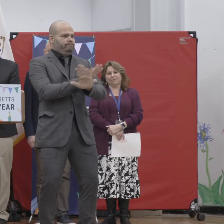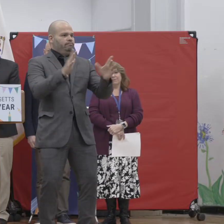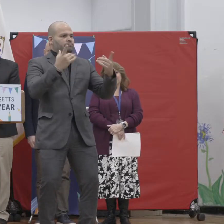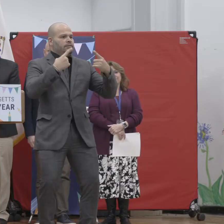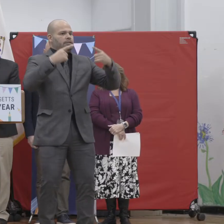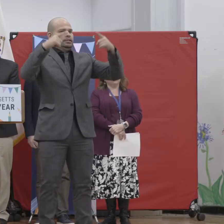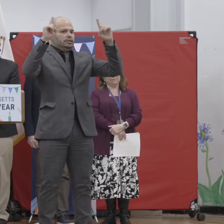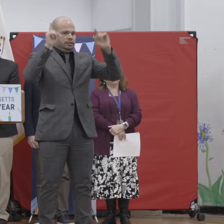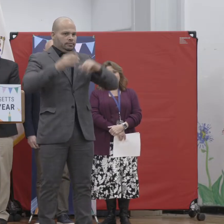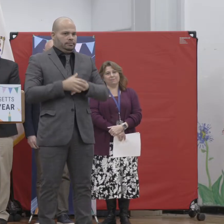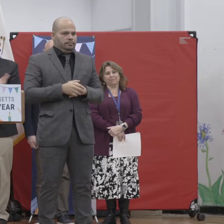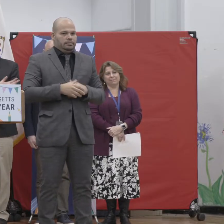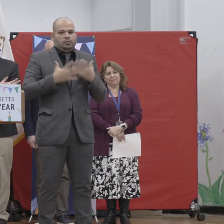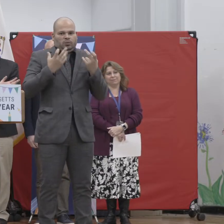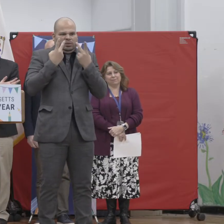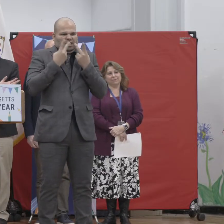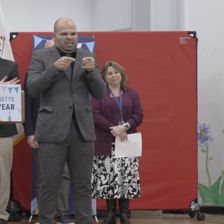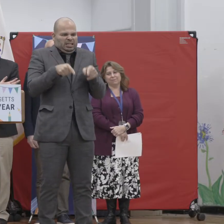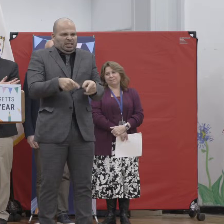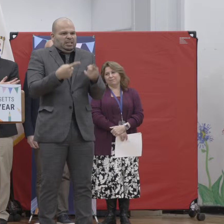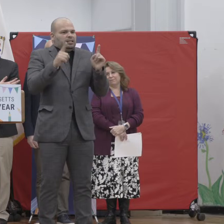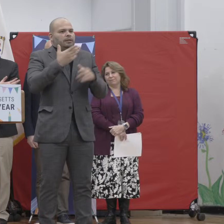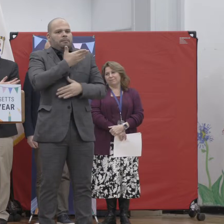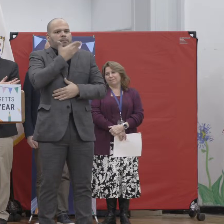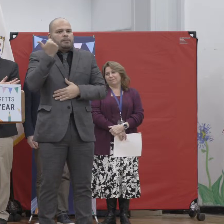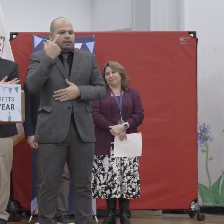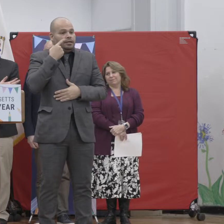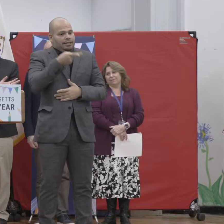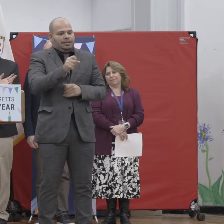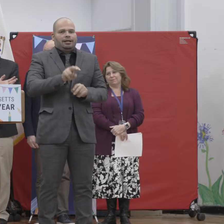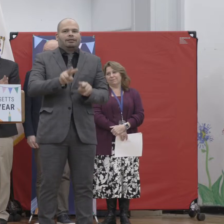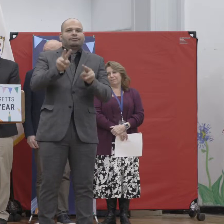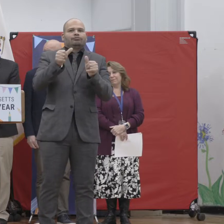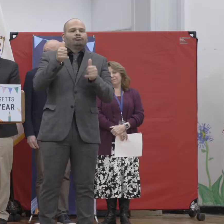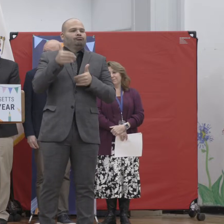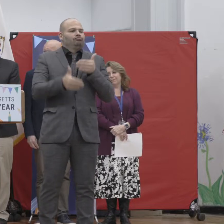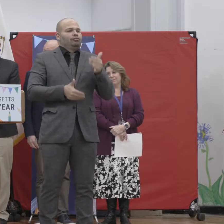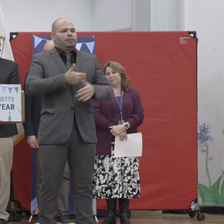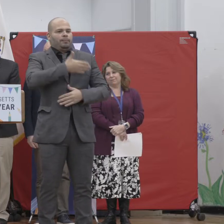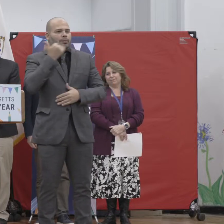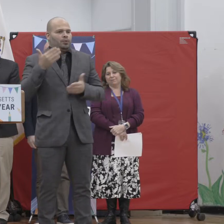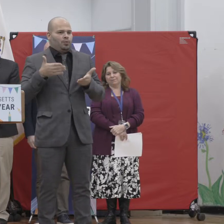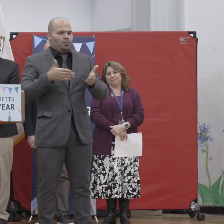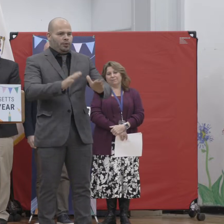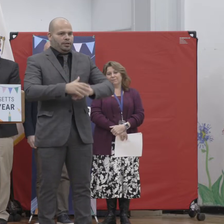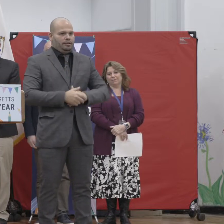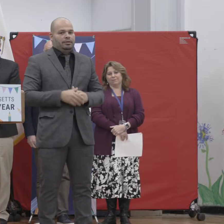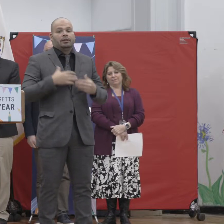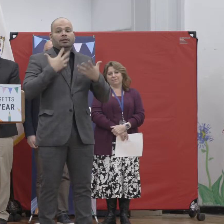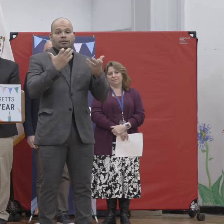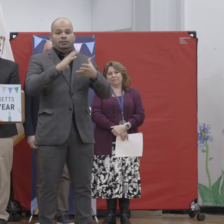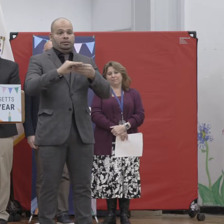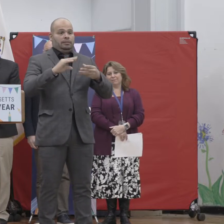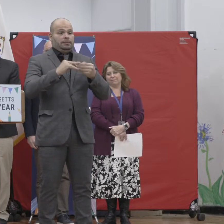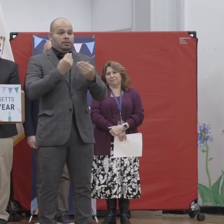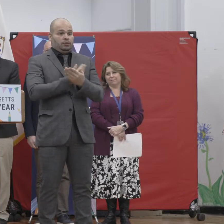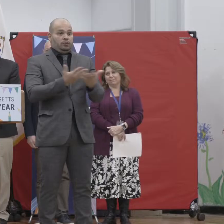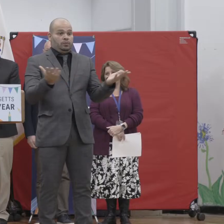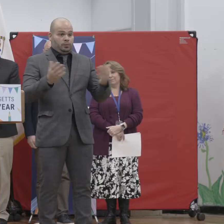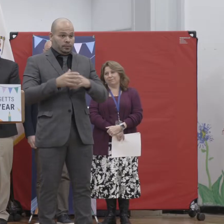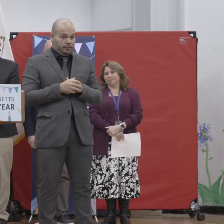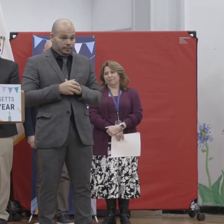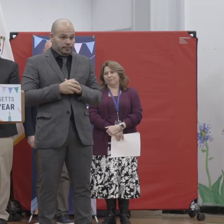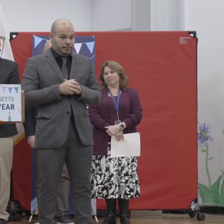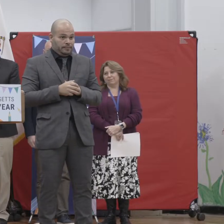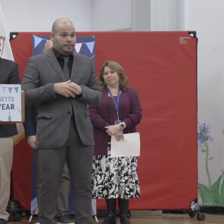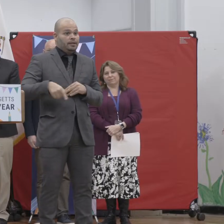that you can be and do whatever you want to do, okay? So that's my message to all of you. And you should also know that you're capable